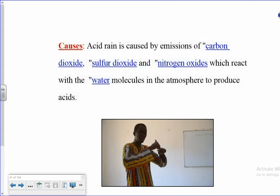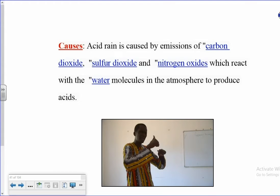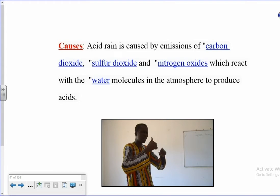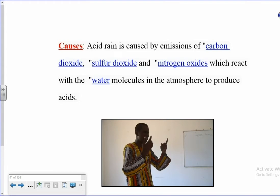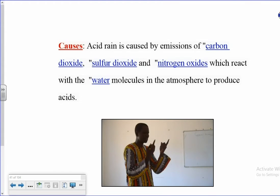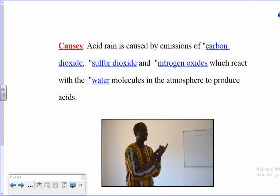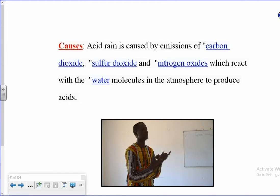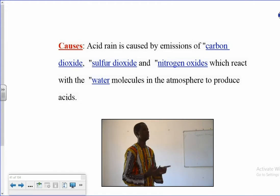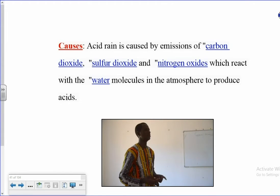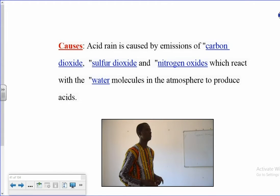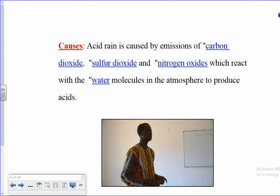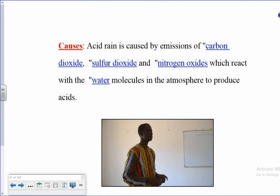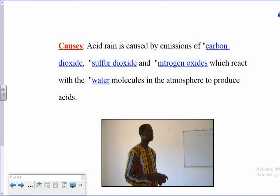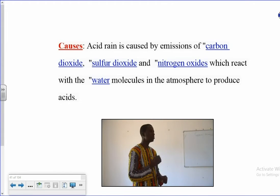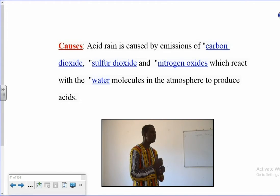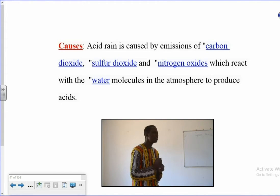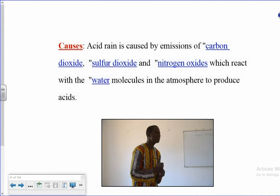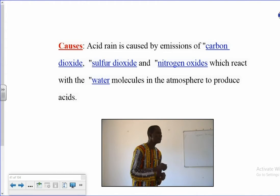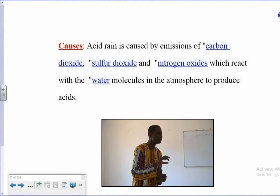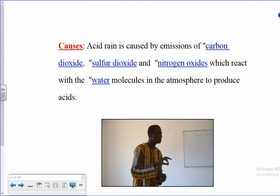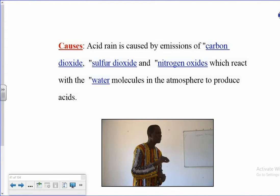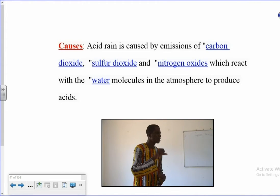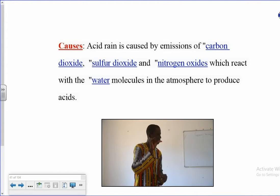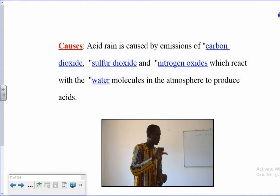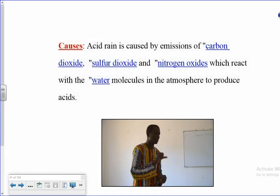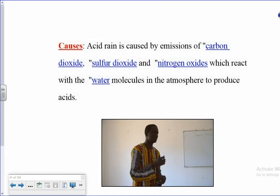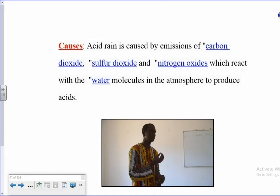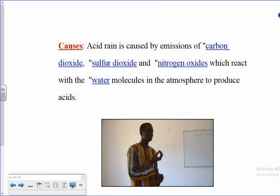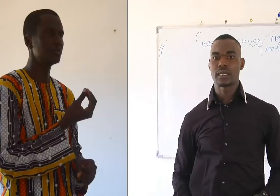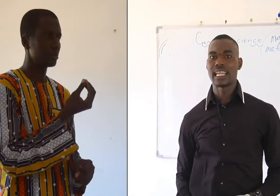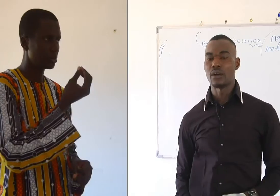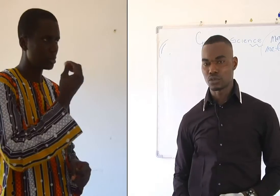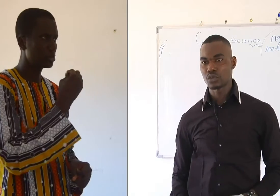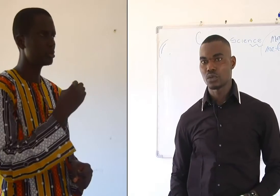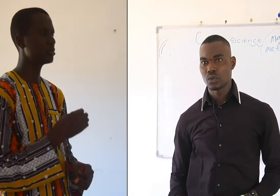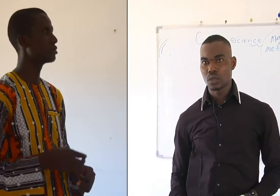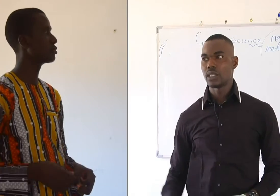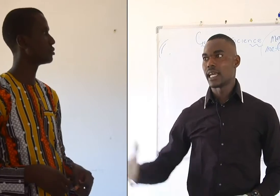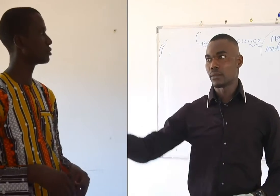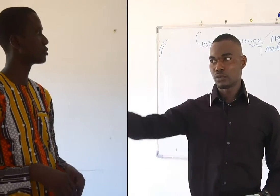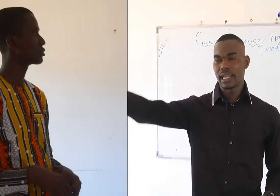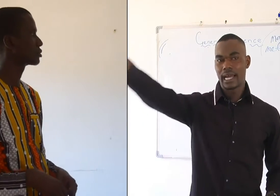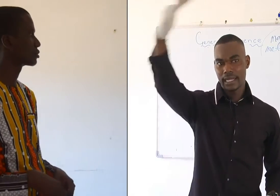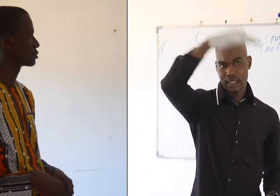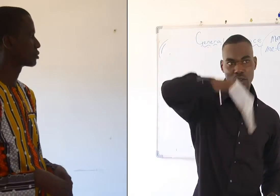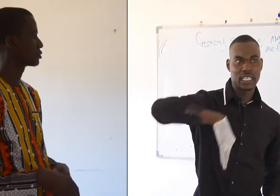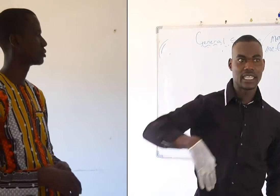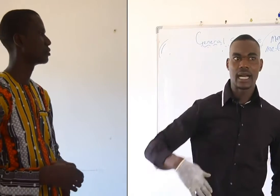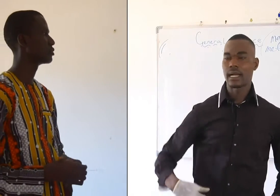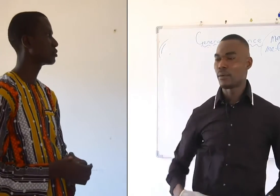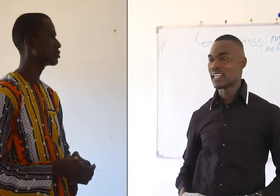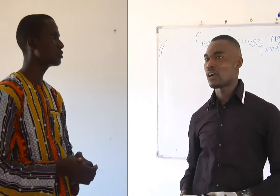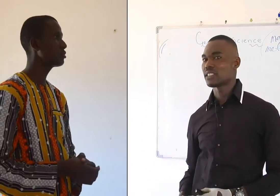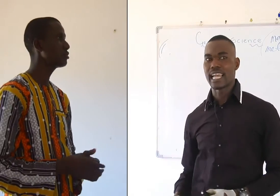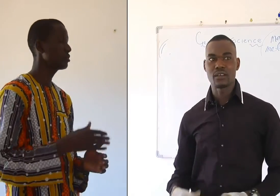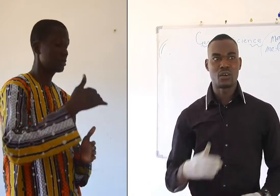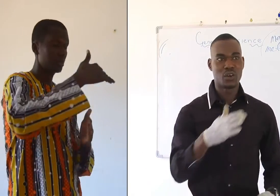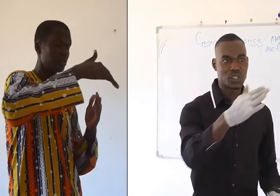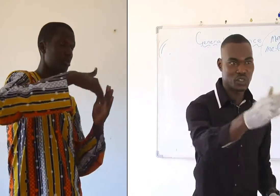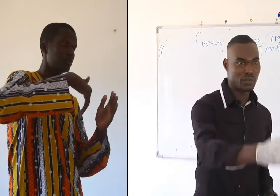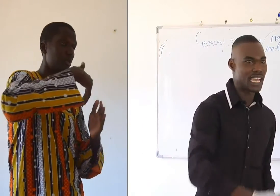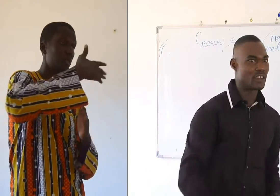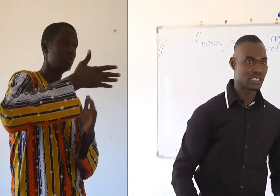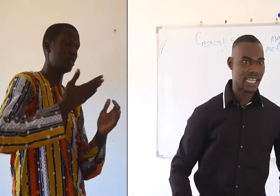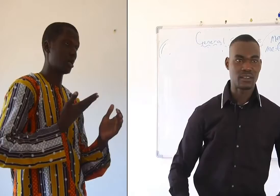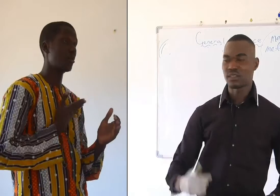to produce the acid, as I just said. When the acid rain is coming down from the clouds, the atmosphere containing carbon dioxide